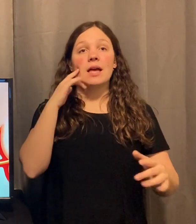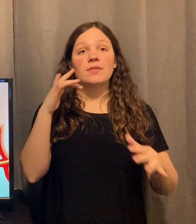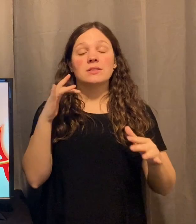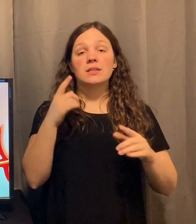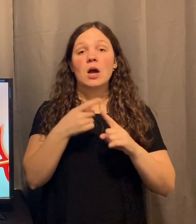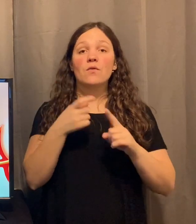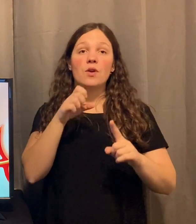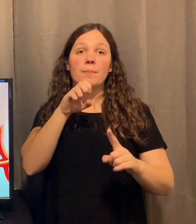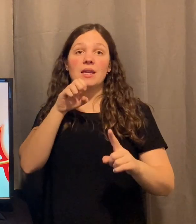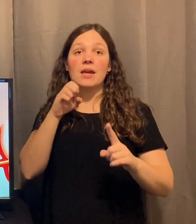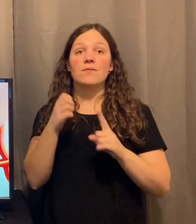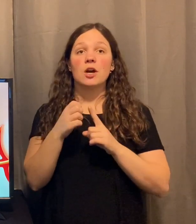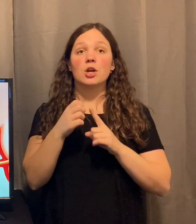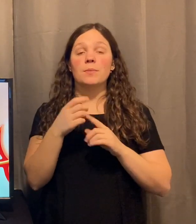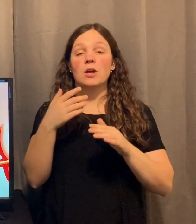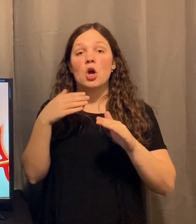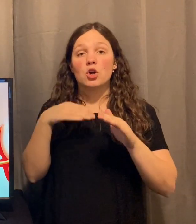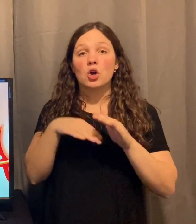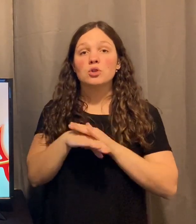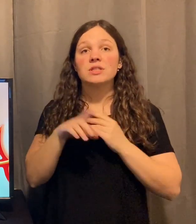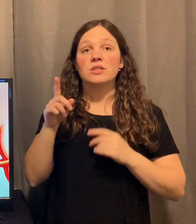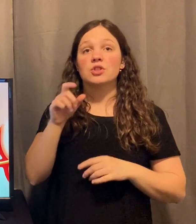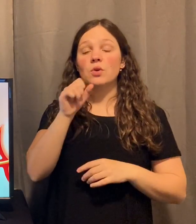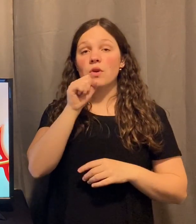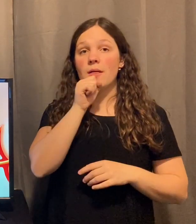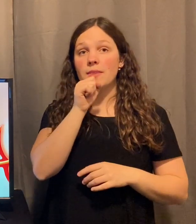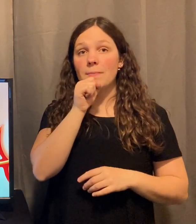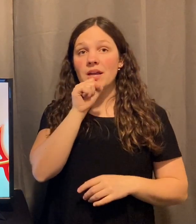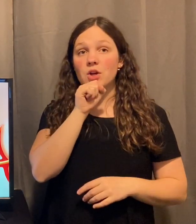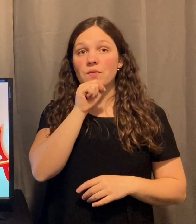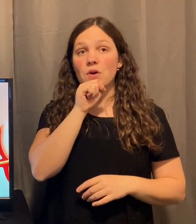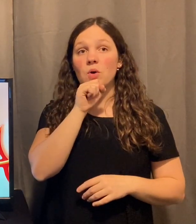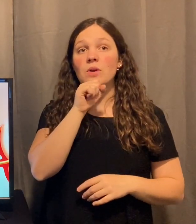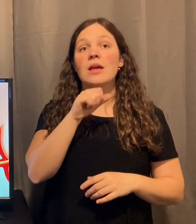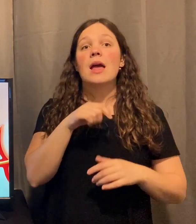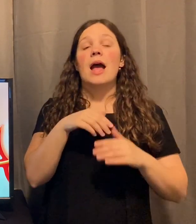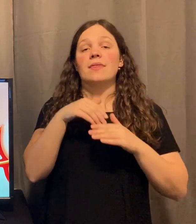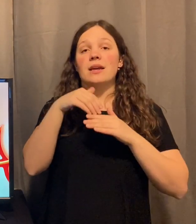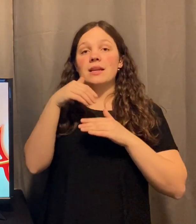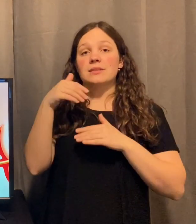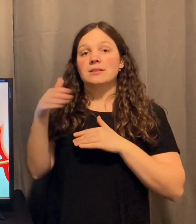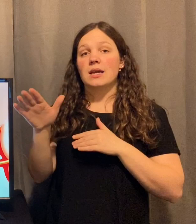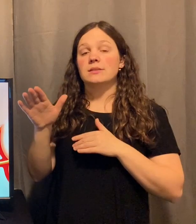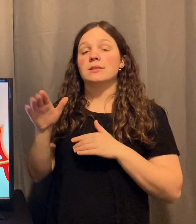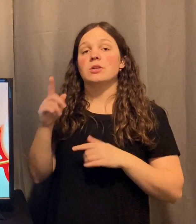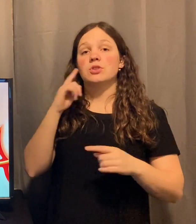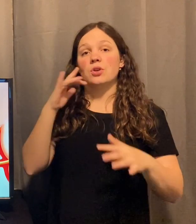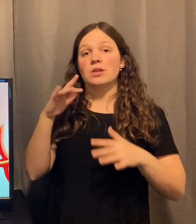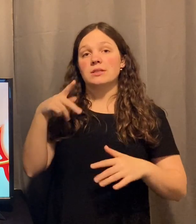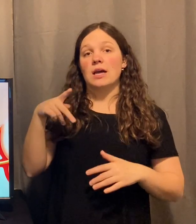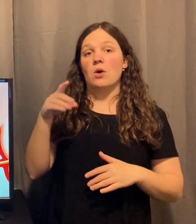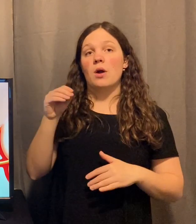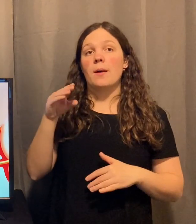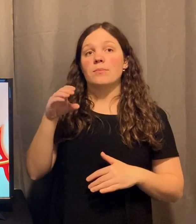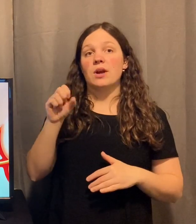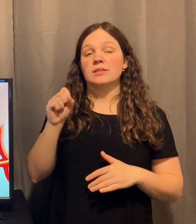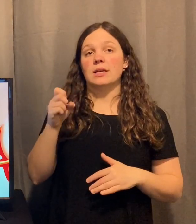the sound from the environment goes into the microphone and then it sends it to the sound